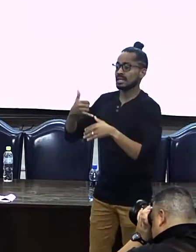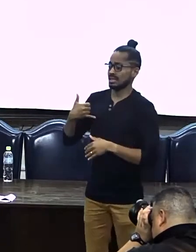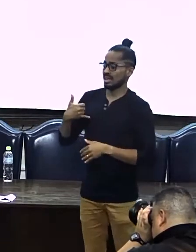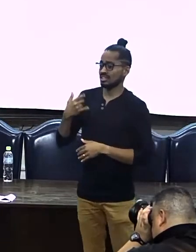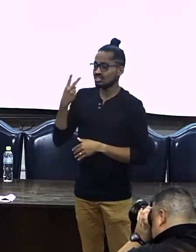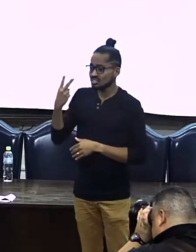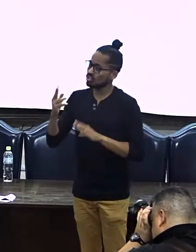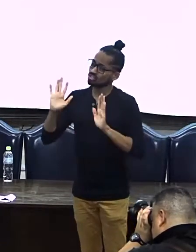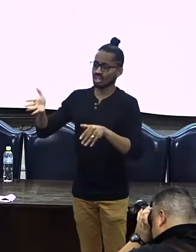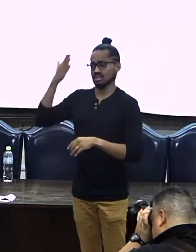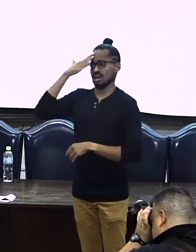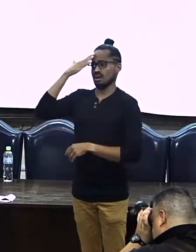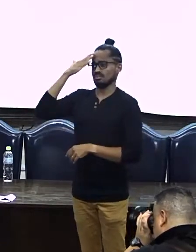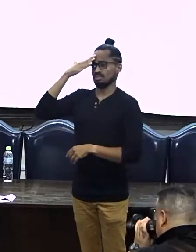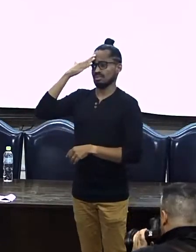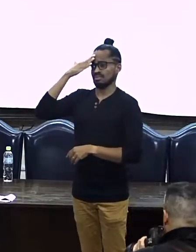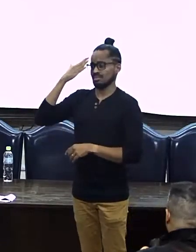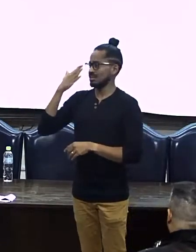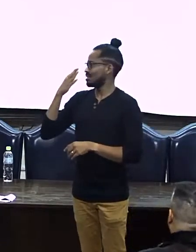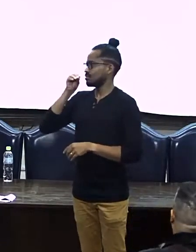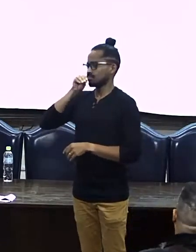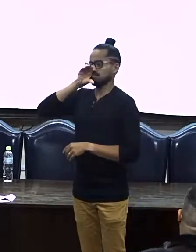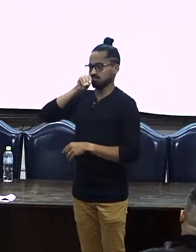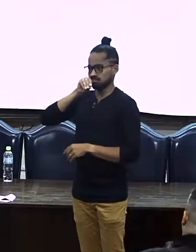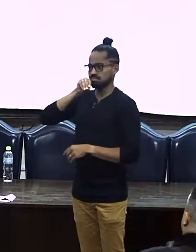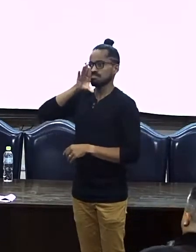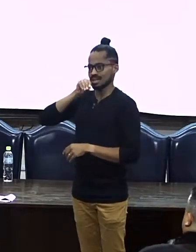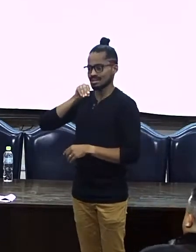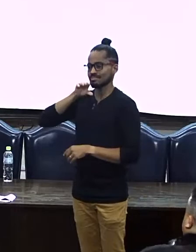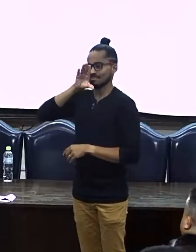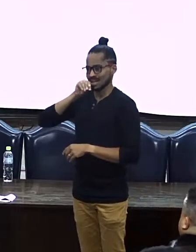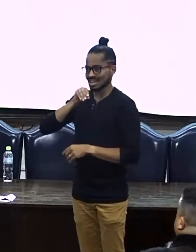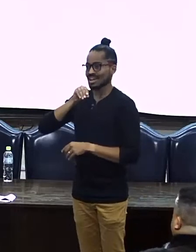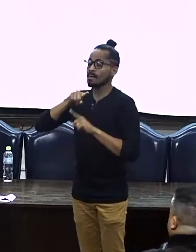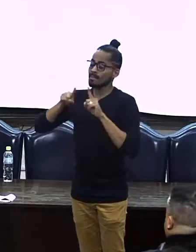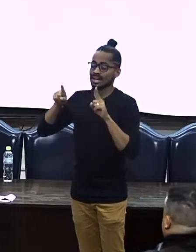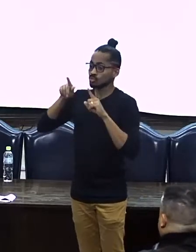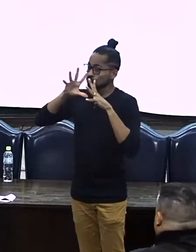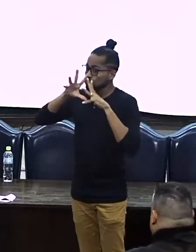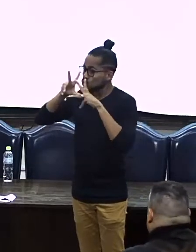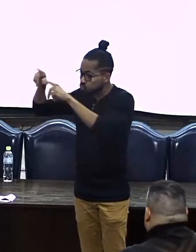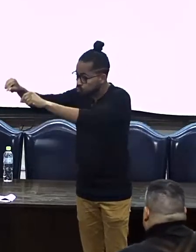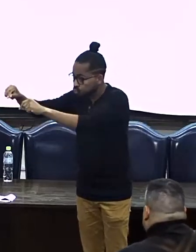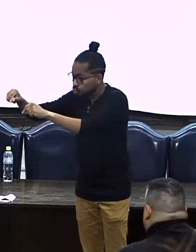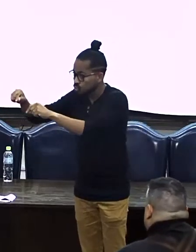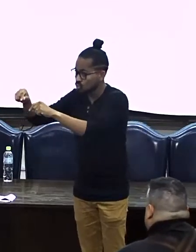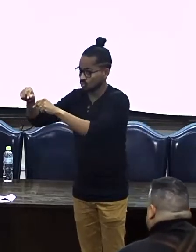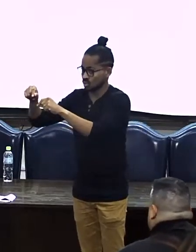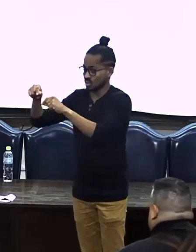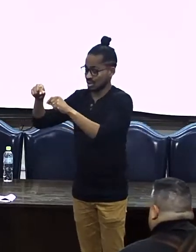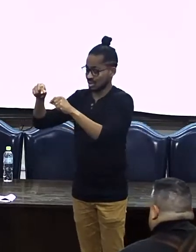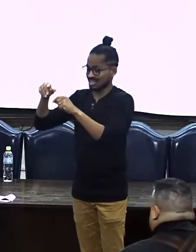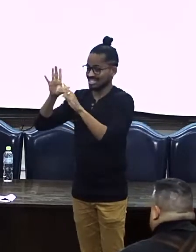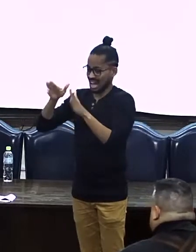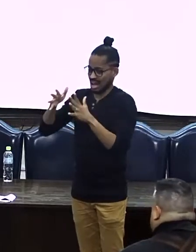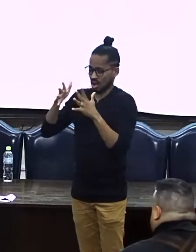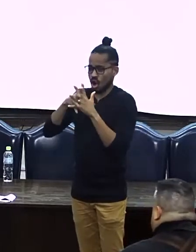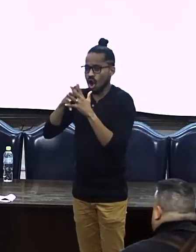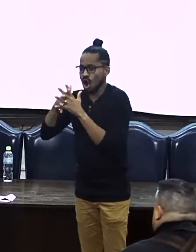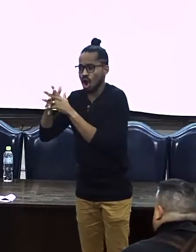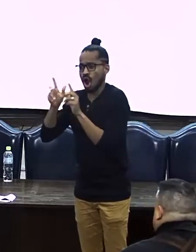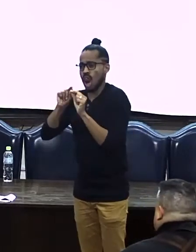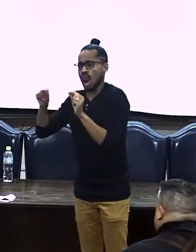don't learn how to coordinate the mouth opening and shutting with the other consonants until age 7. So learning how to